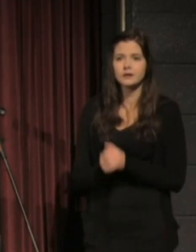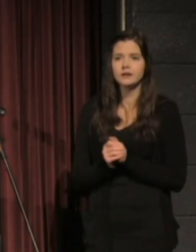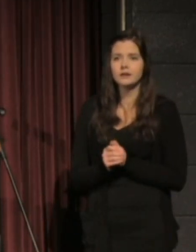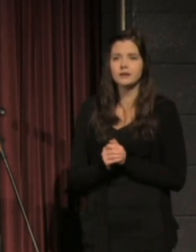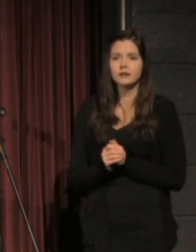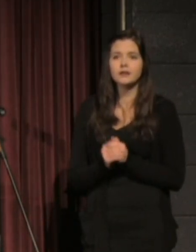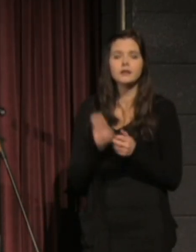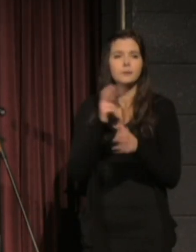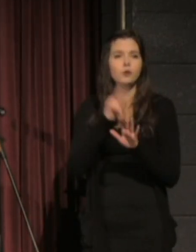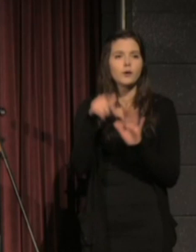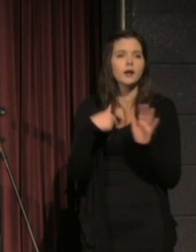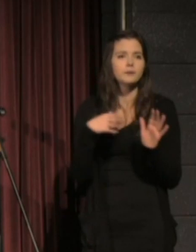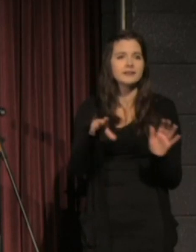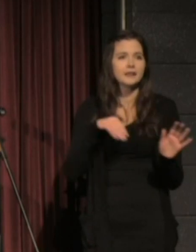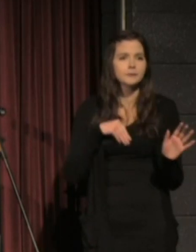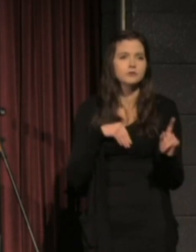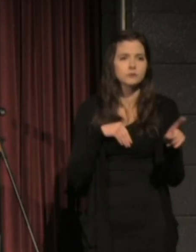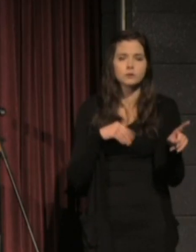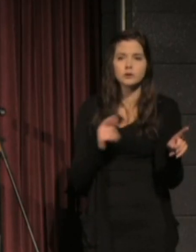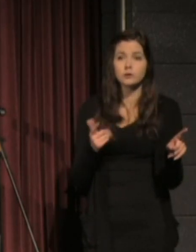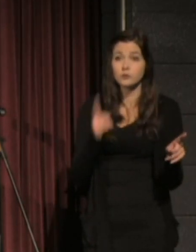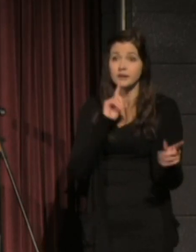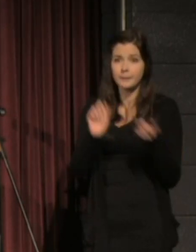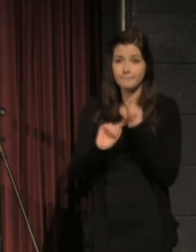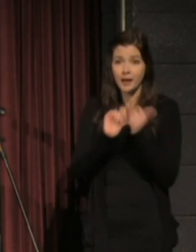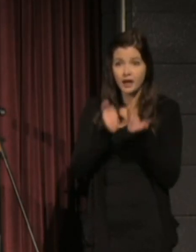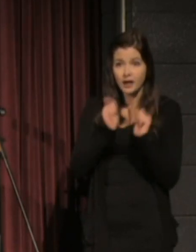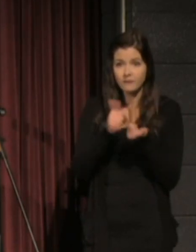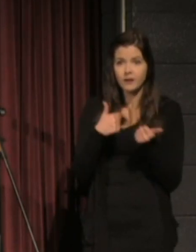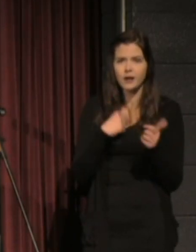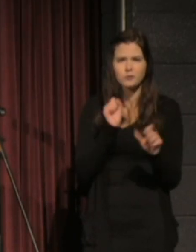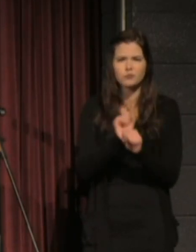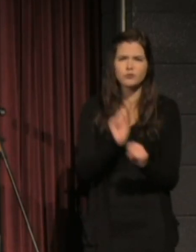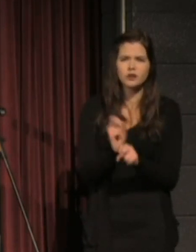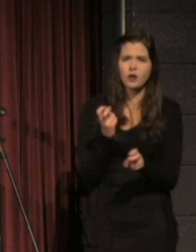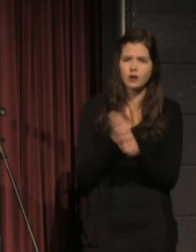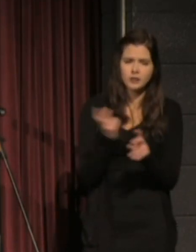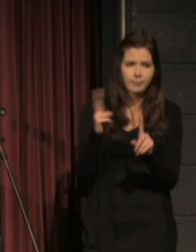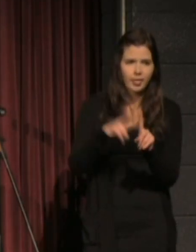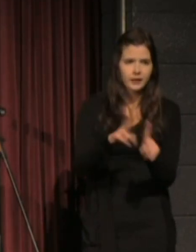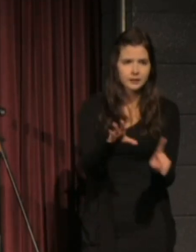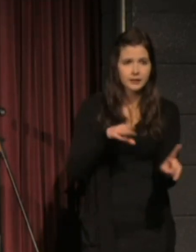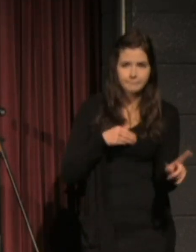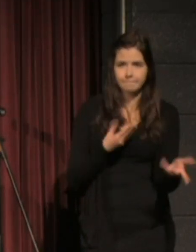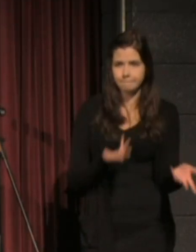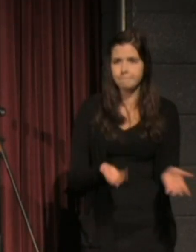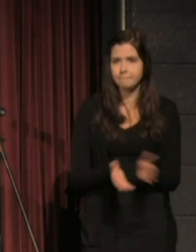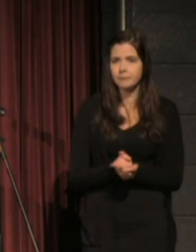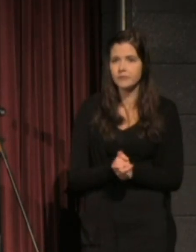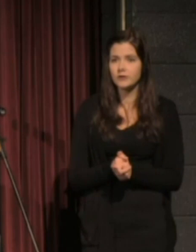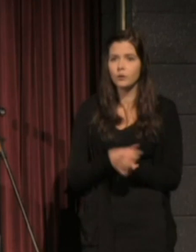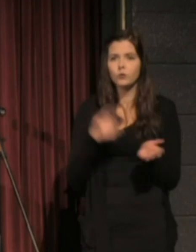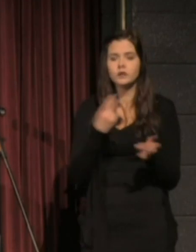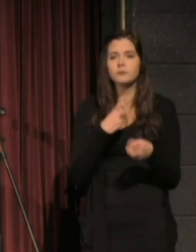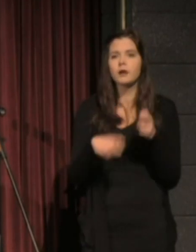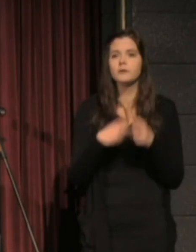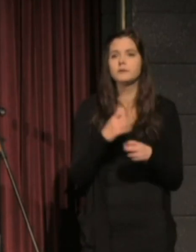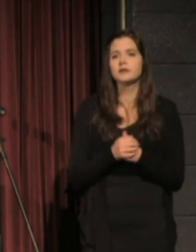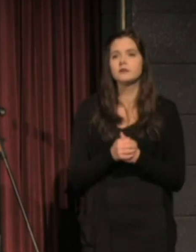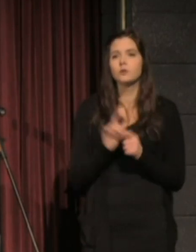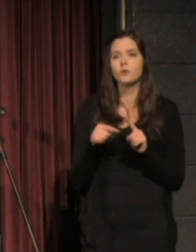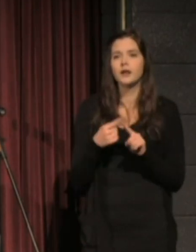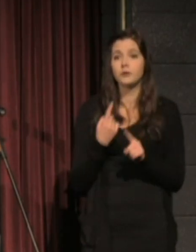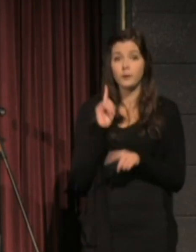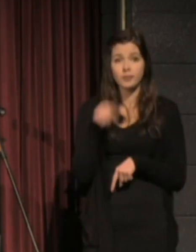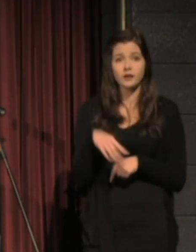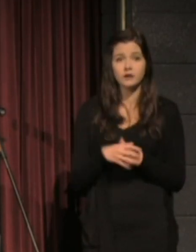The program I was accepted to was very competitive, and I worked hard to apply and be accepted. The only problem was that once I got